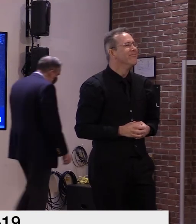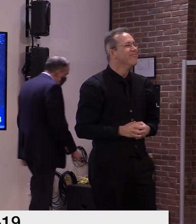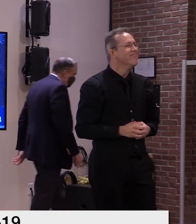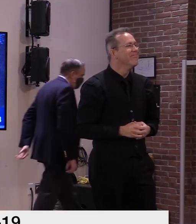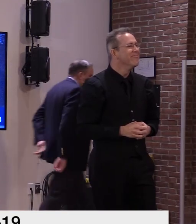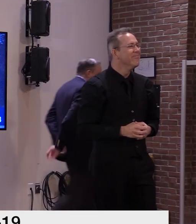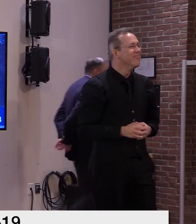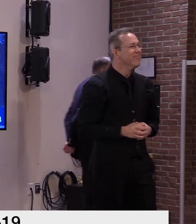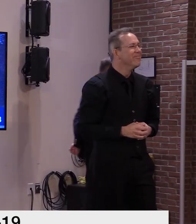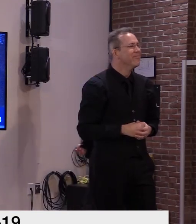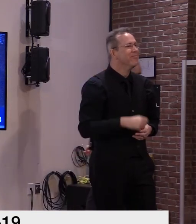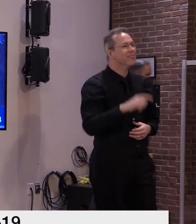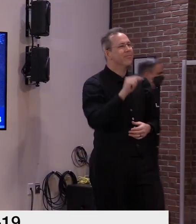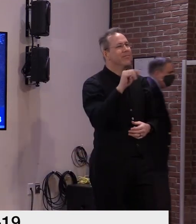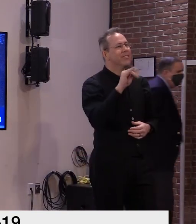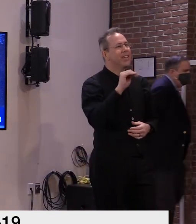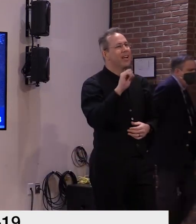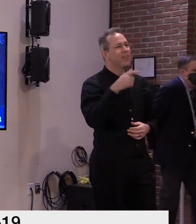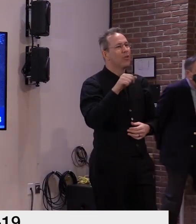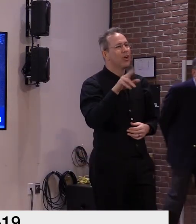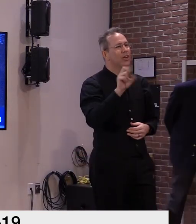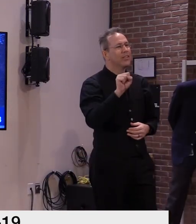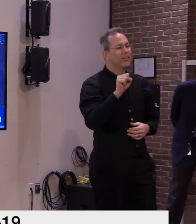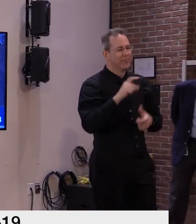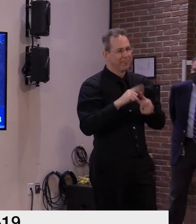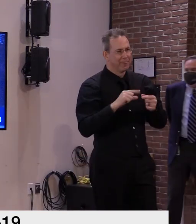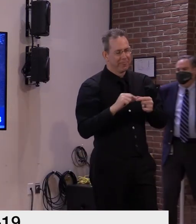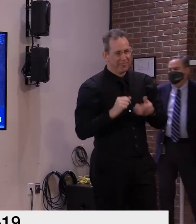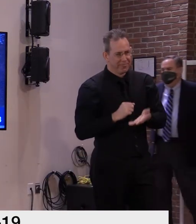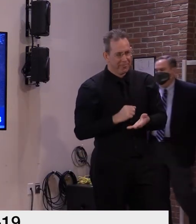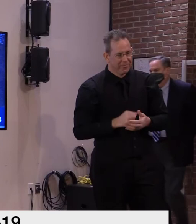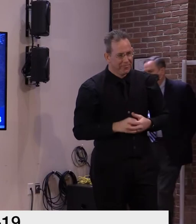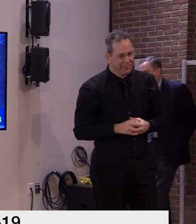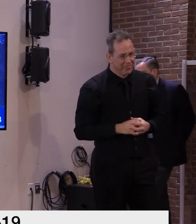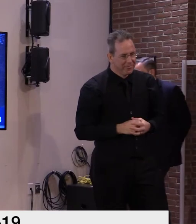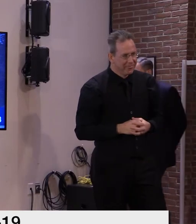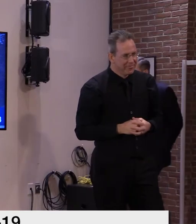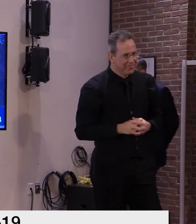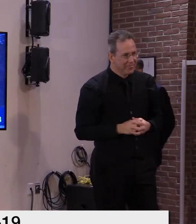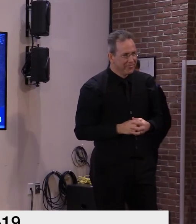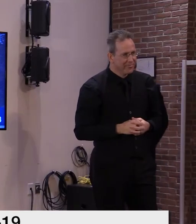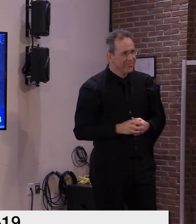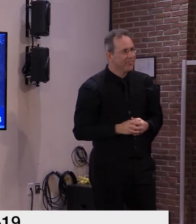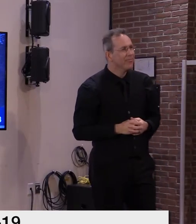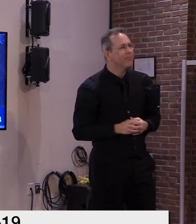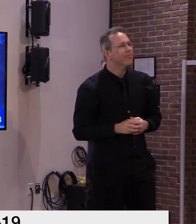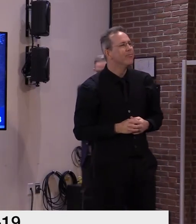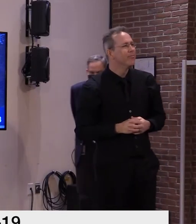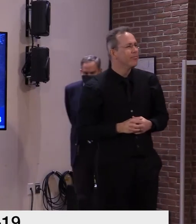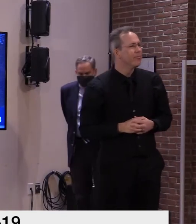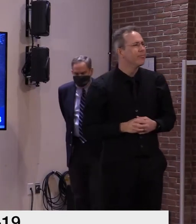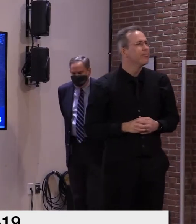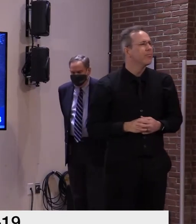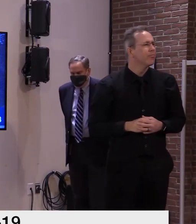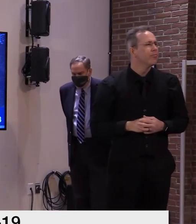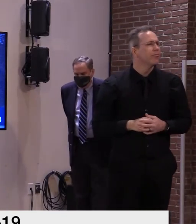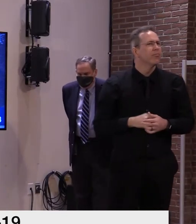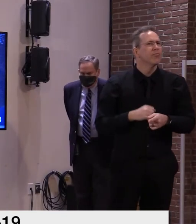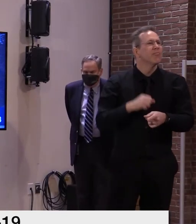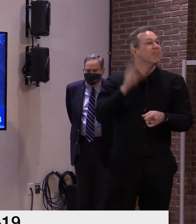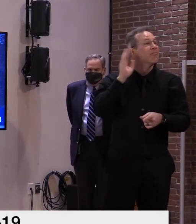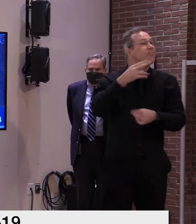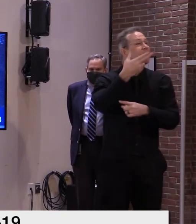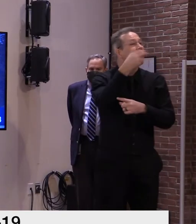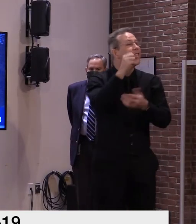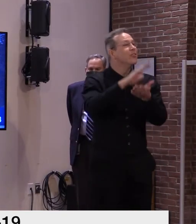Yes, my question is about this year's graduating class, high school seniors. Are they prepared for, or will they be prepared for their